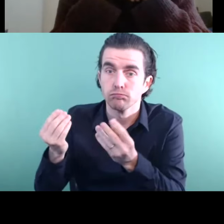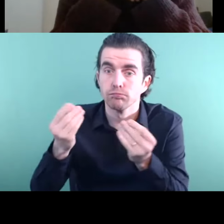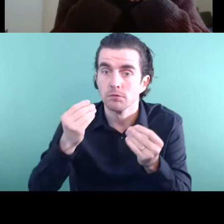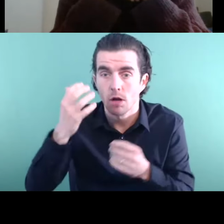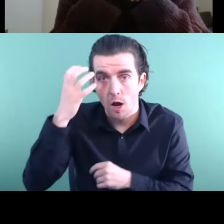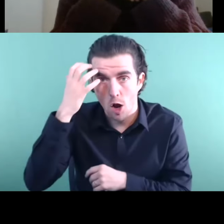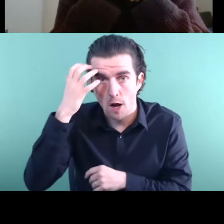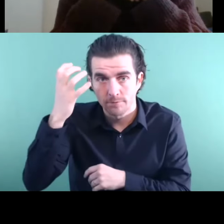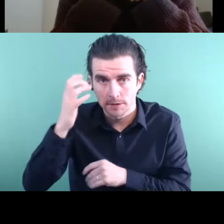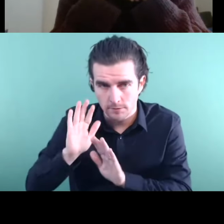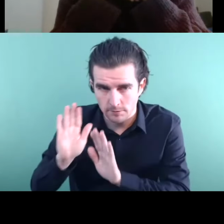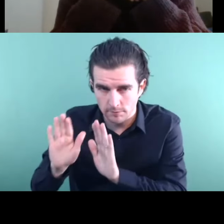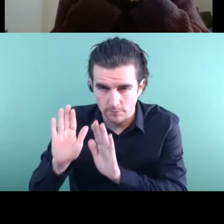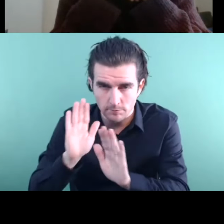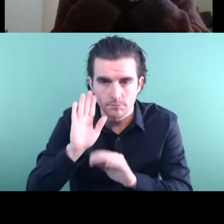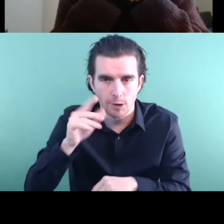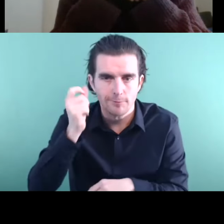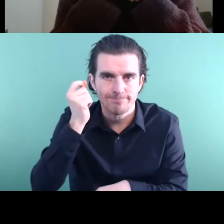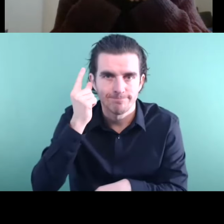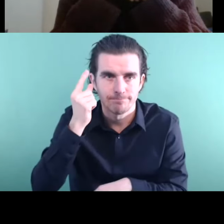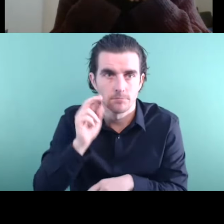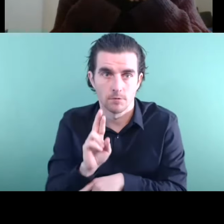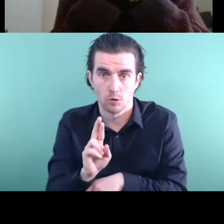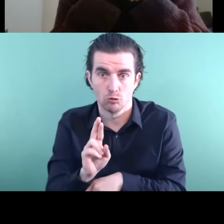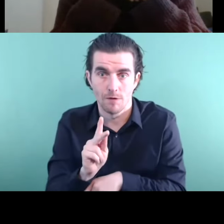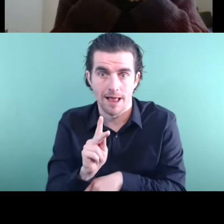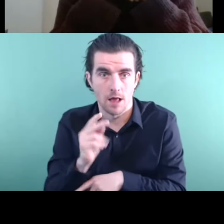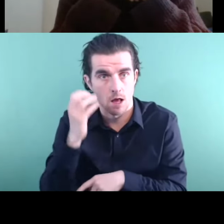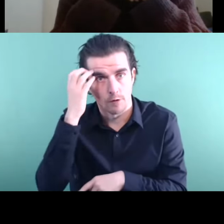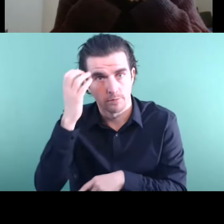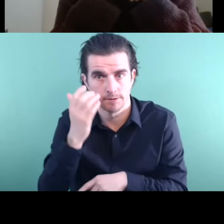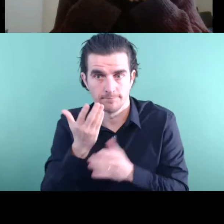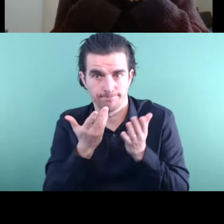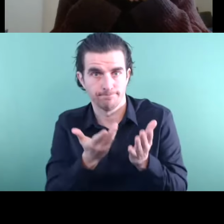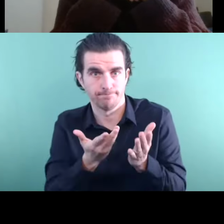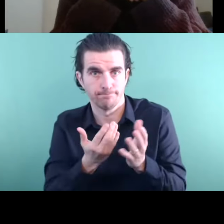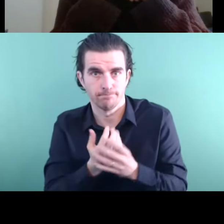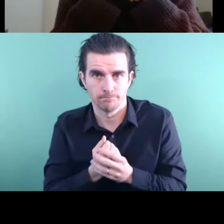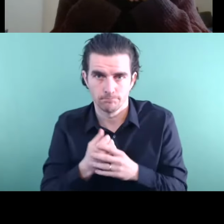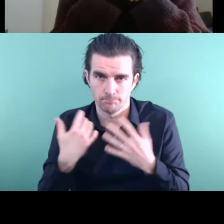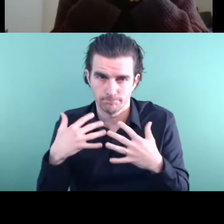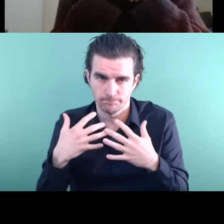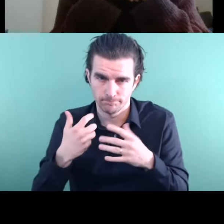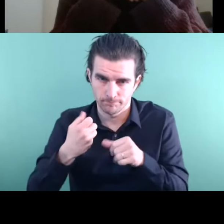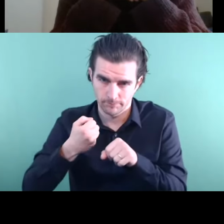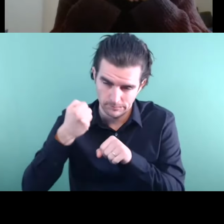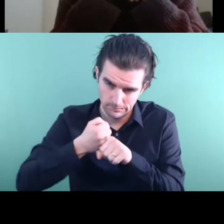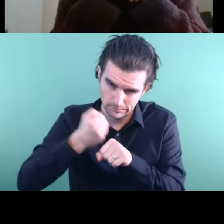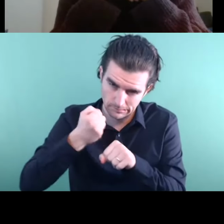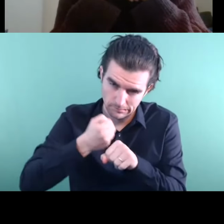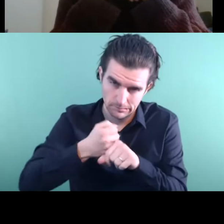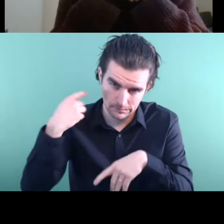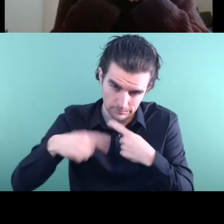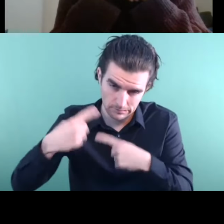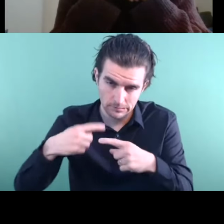that it has a number of institutions it works with, or persons, which provide them with data. For example, we have the